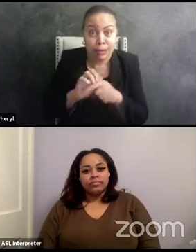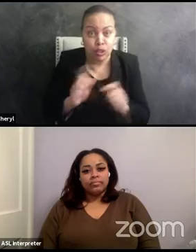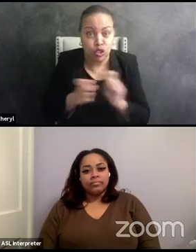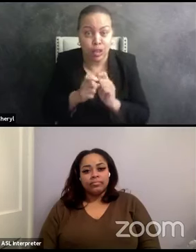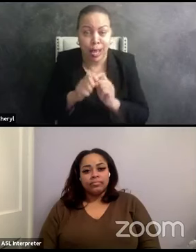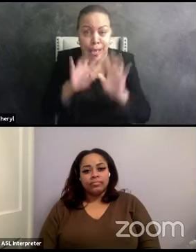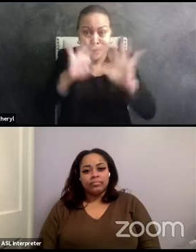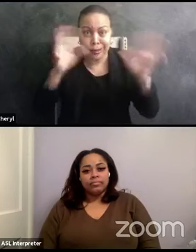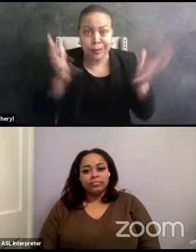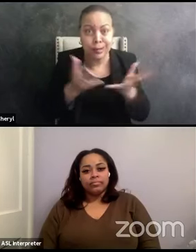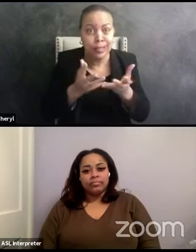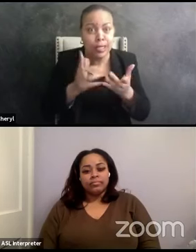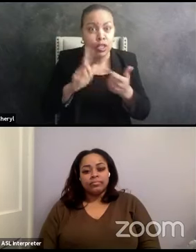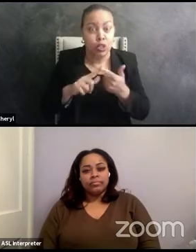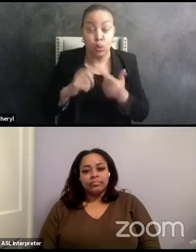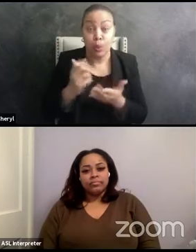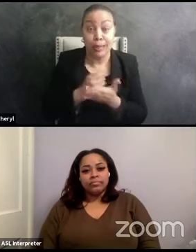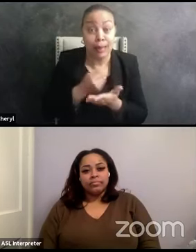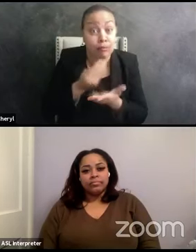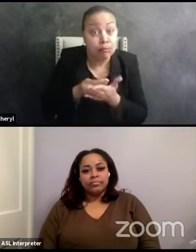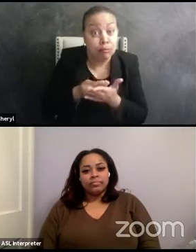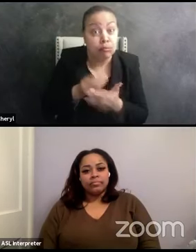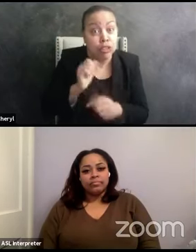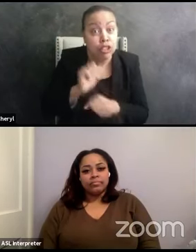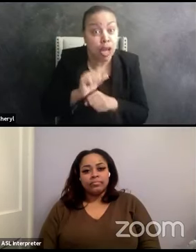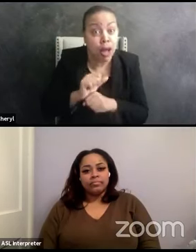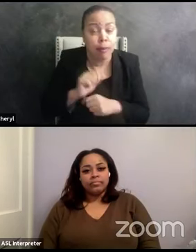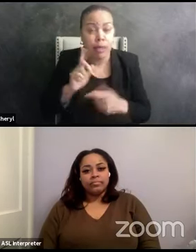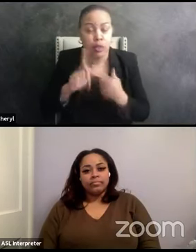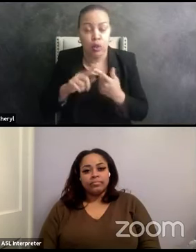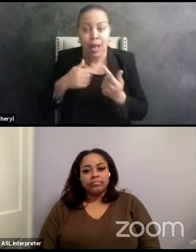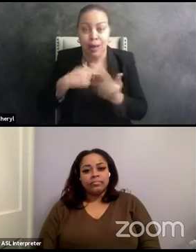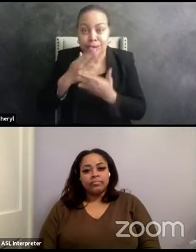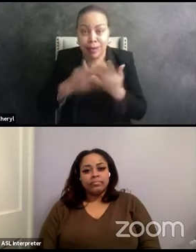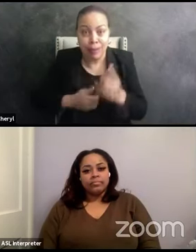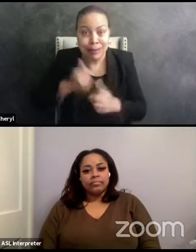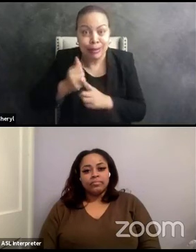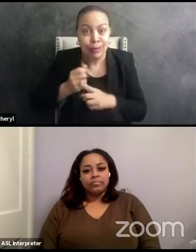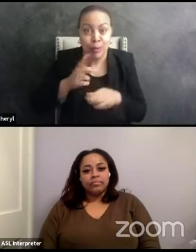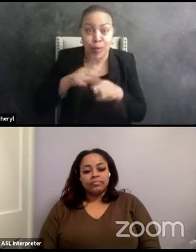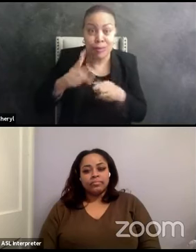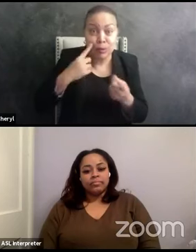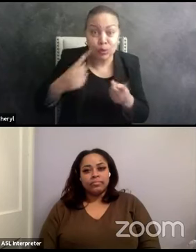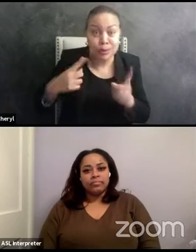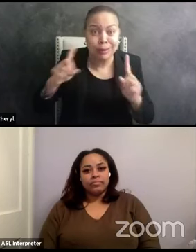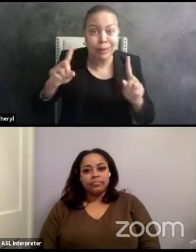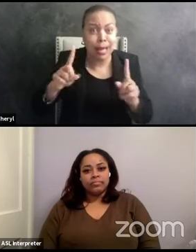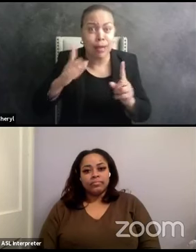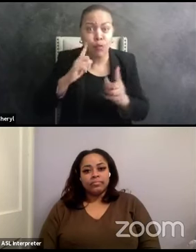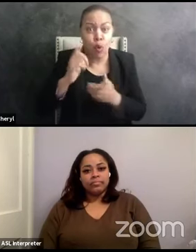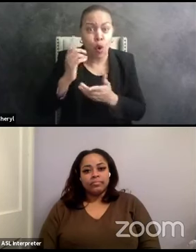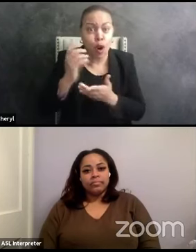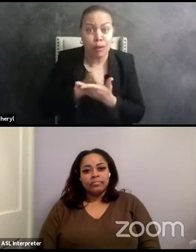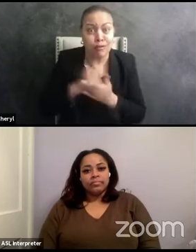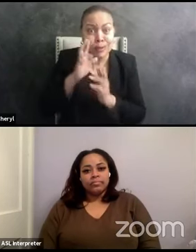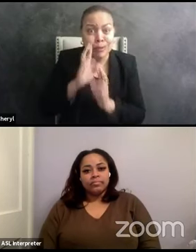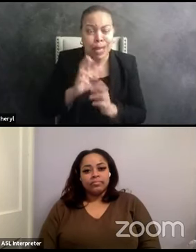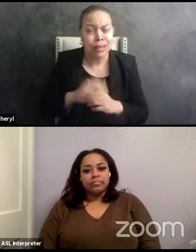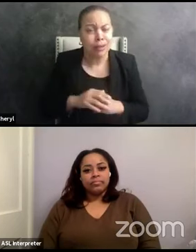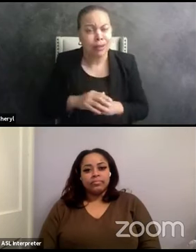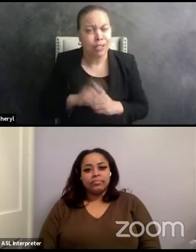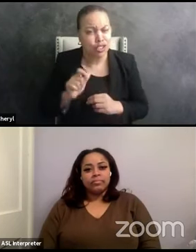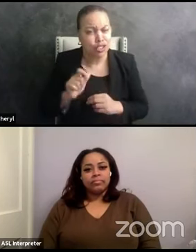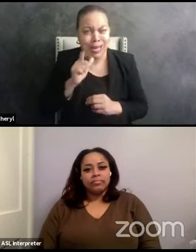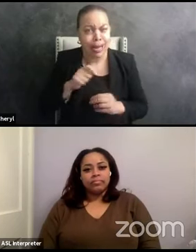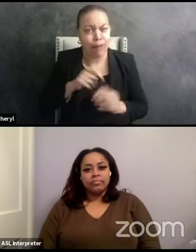have some chance at financial security, right? In order to have some chance at professional success or respect. And so that's the